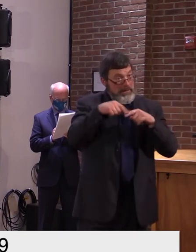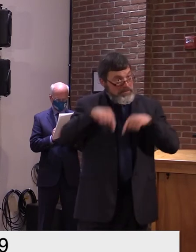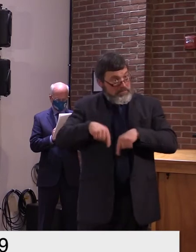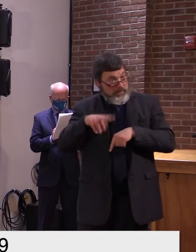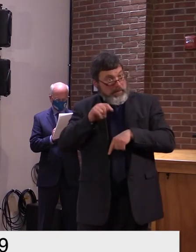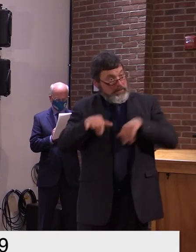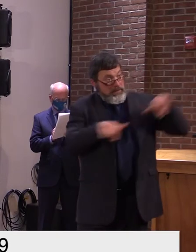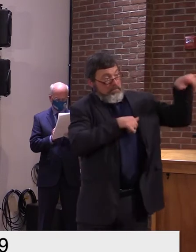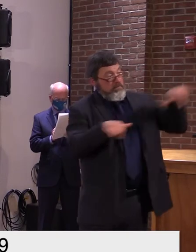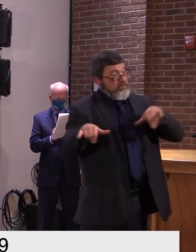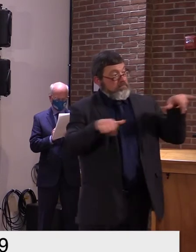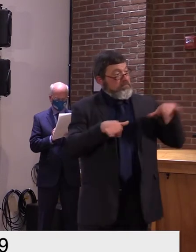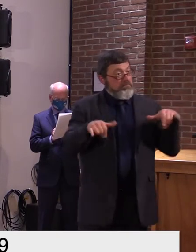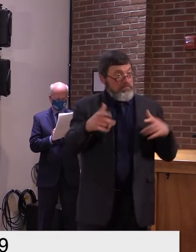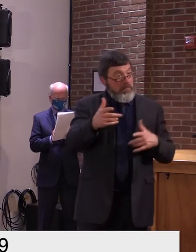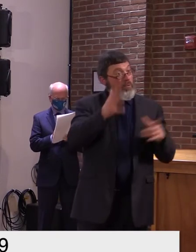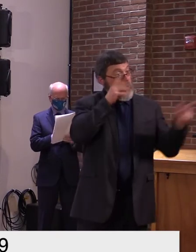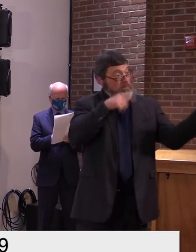occur?